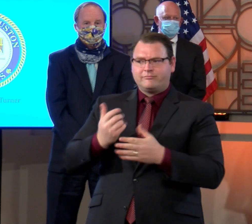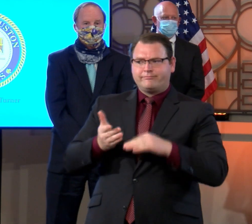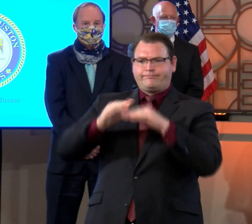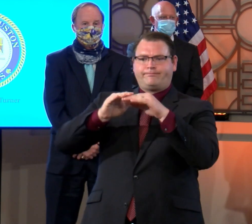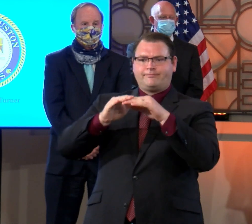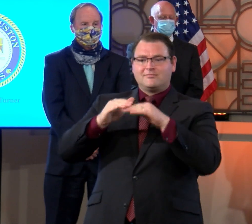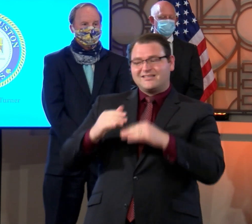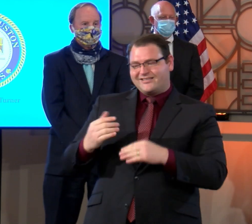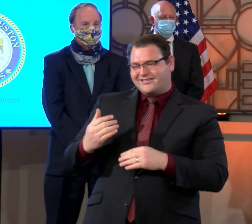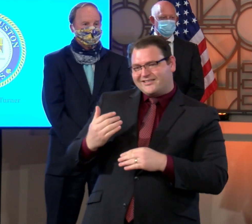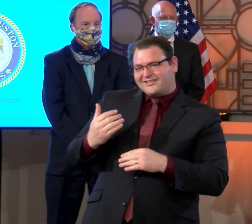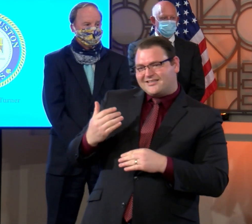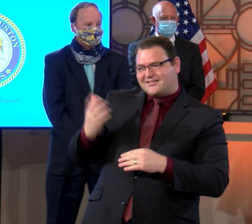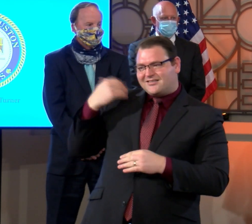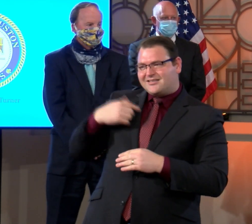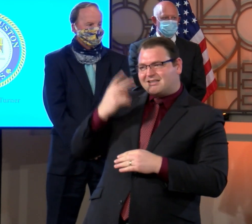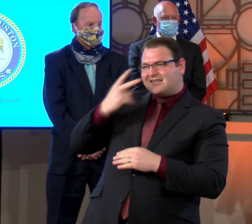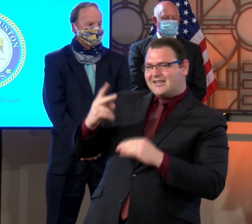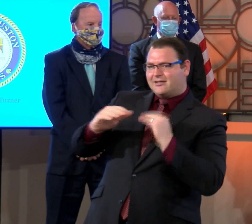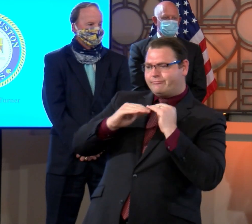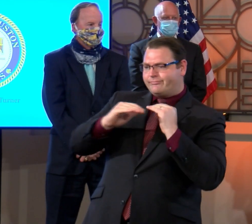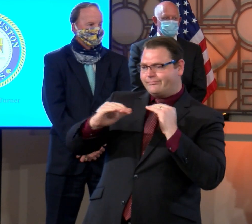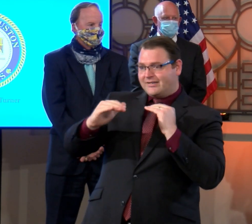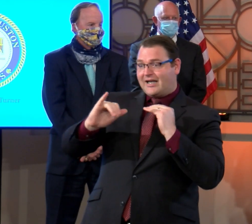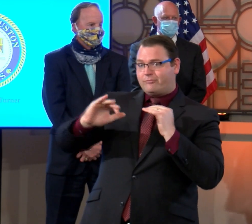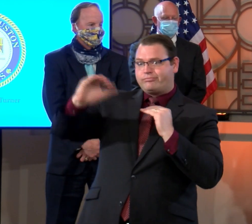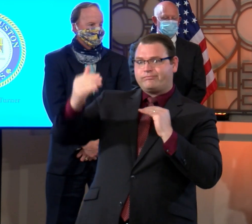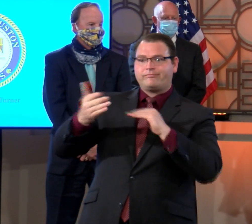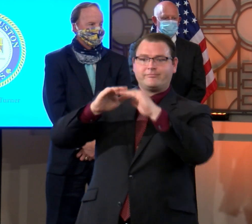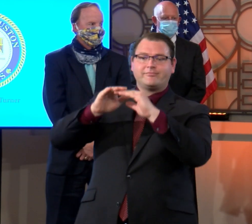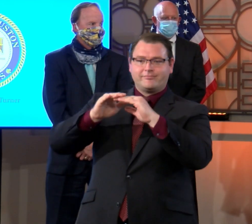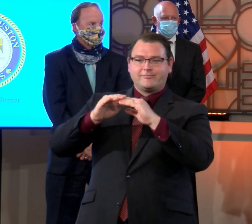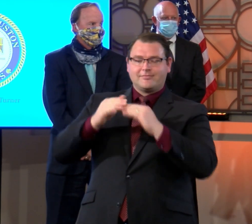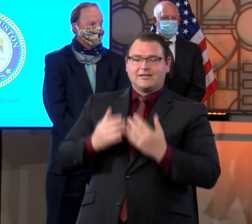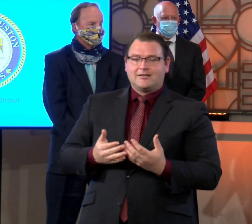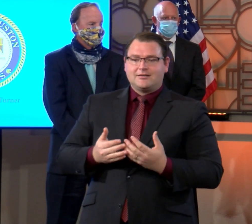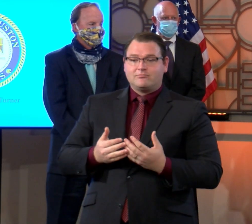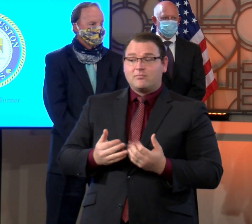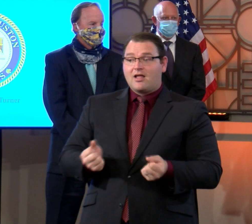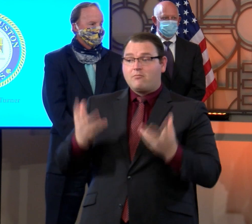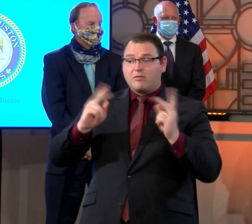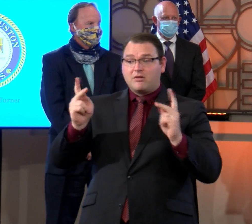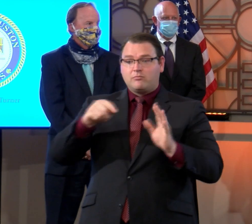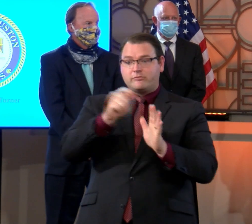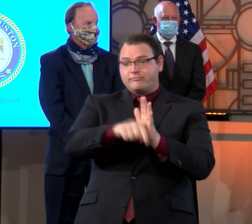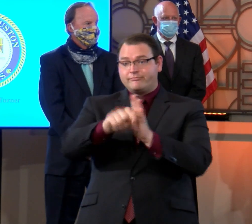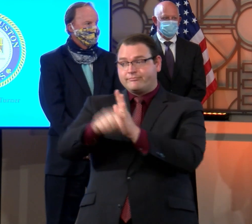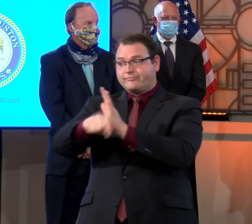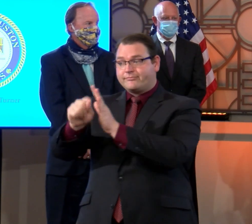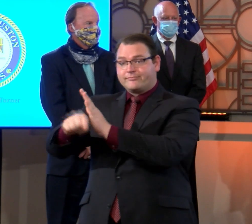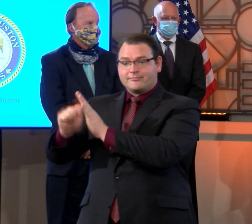but the calls for service are now up. Daily average in terms of homicides has gone up now